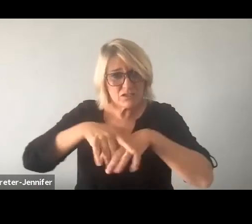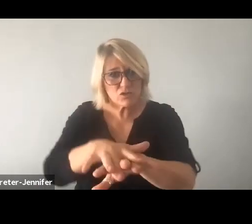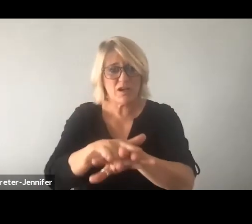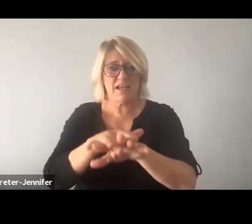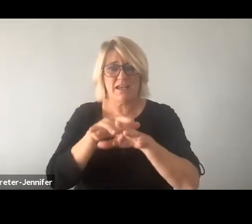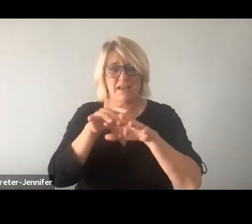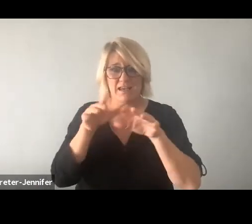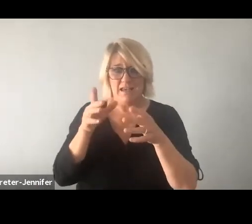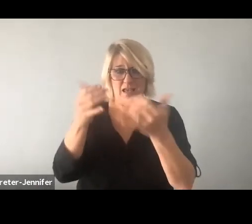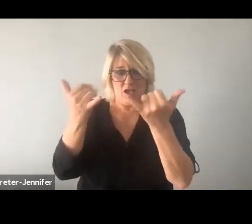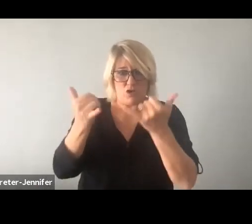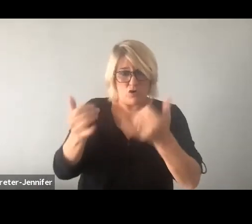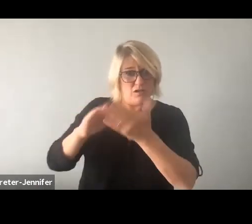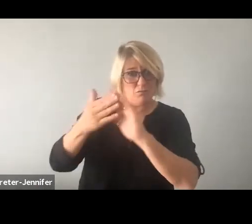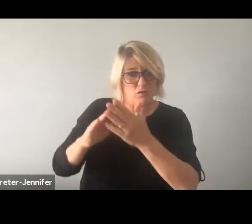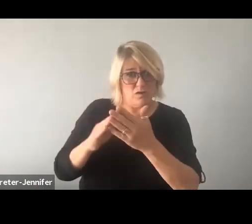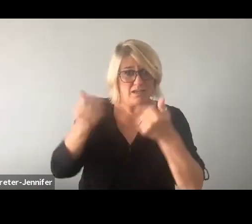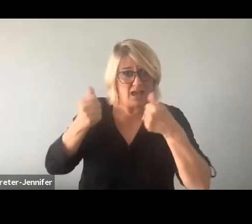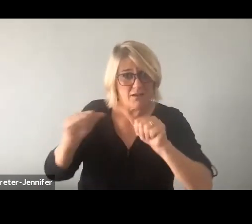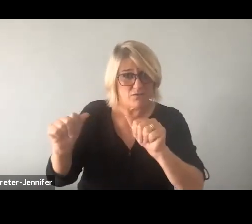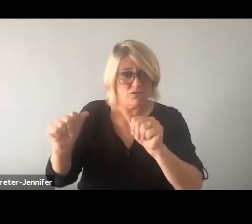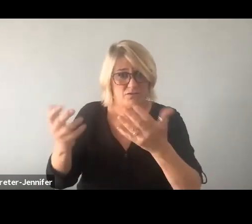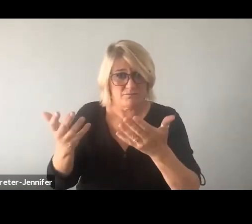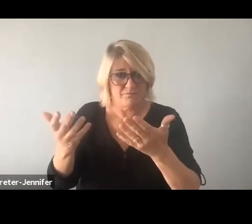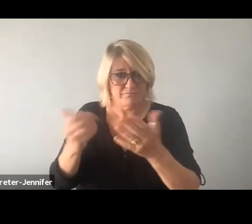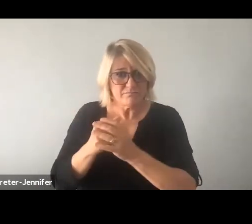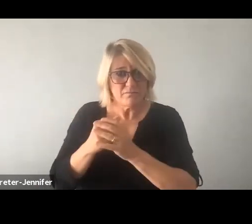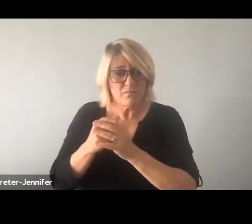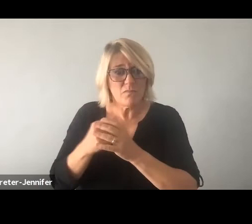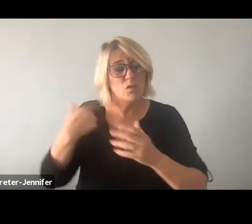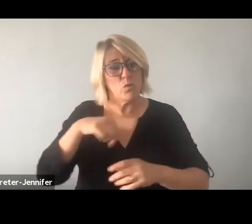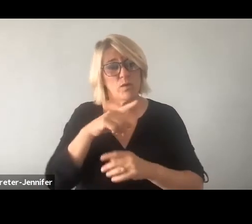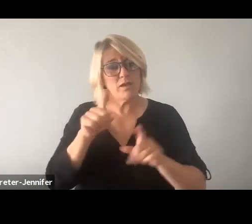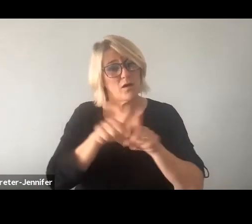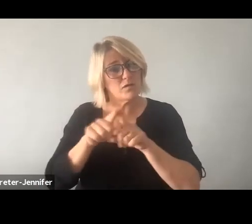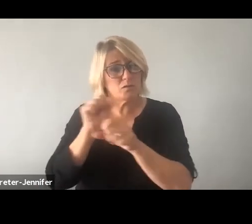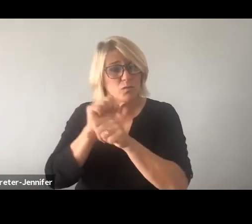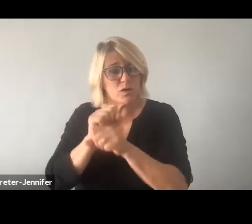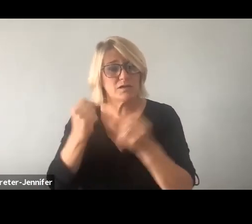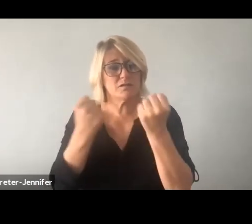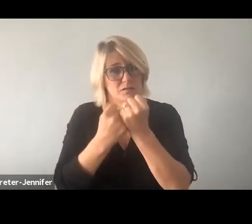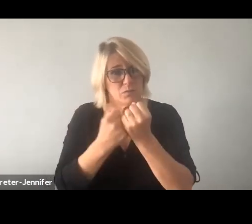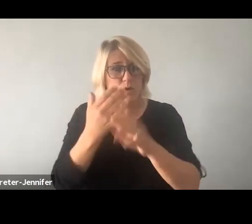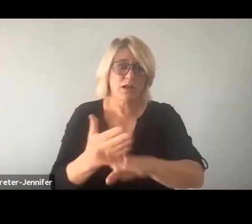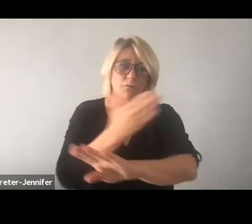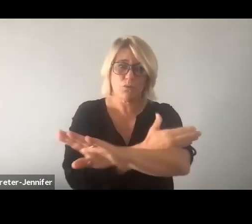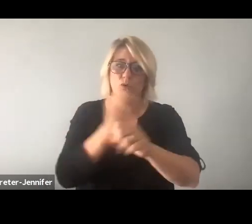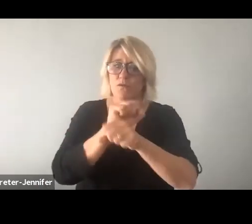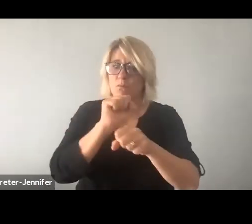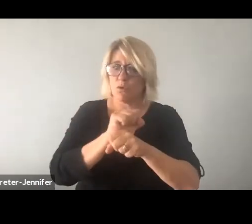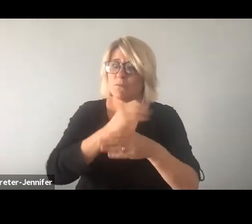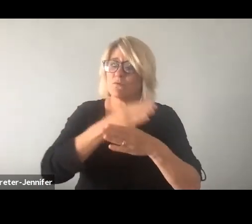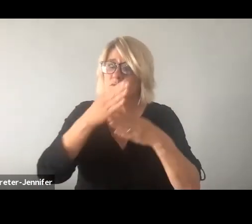community organizations and efforts. At ACL, we are also working to support improved employment outcomes